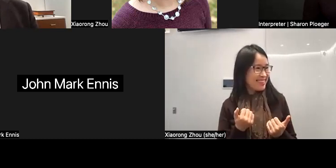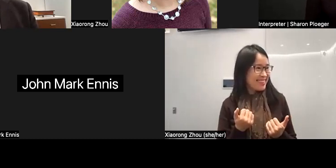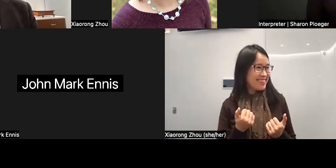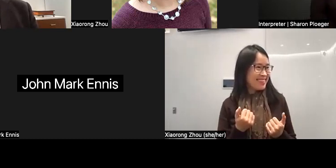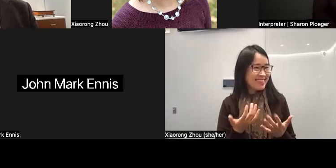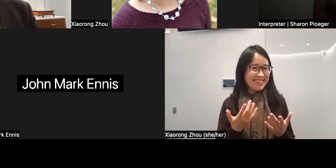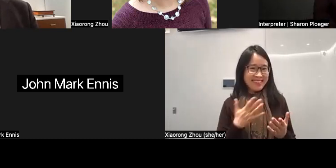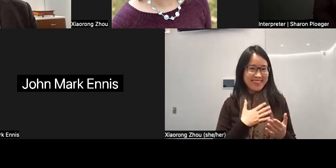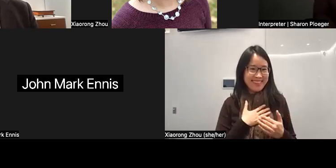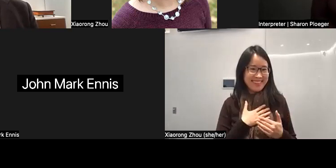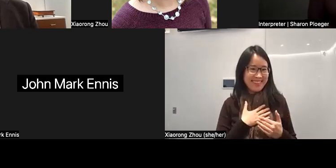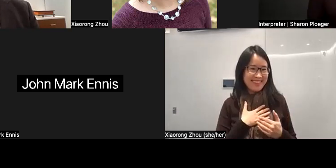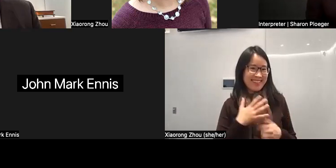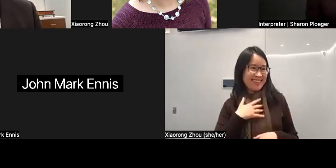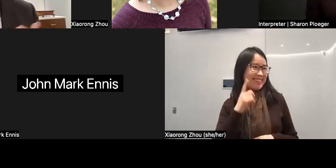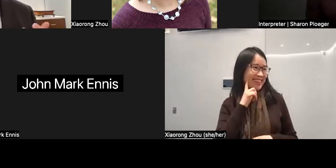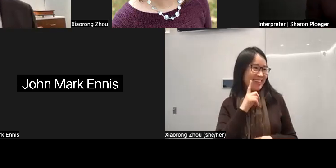And I don't know, what else am I supposed to say?